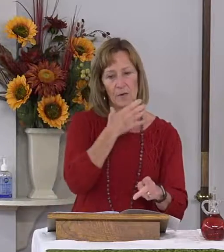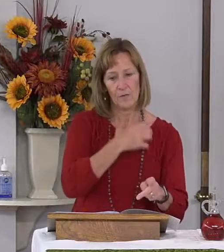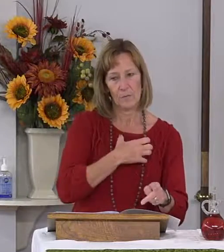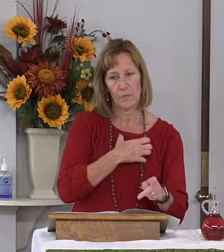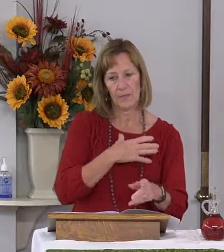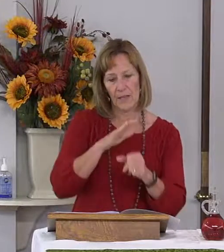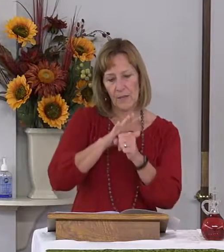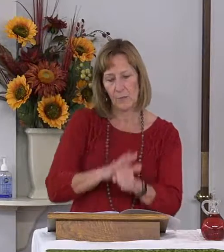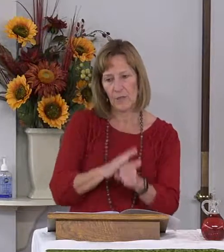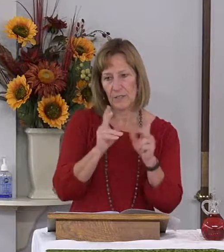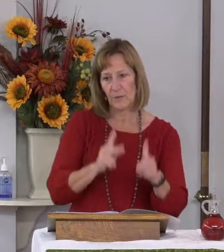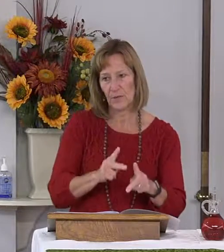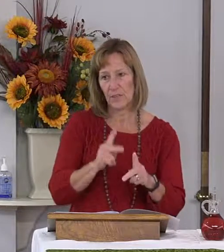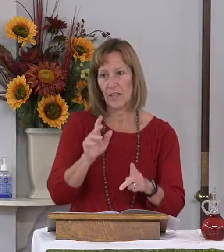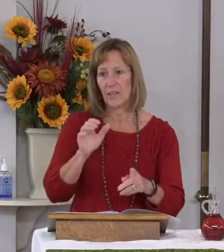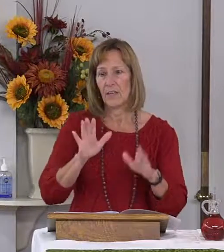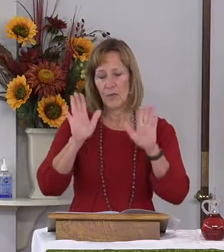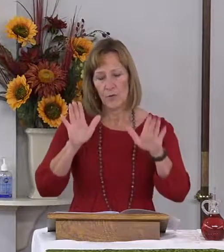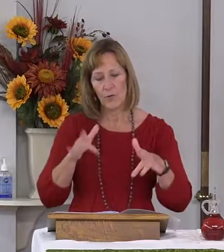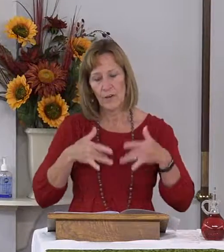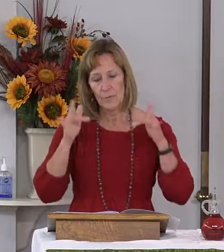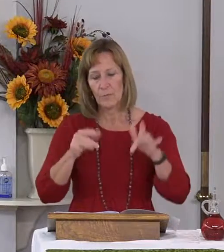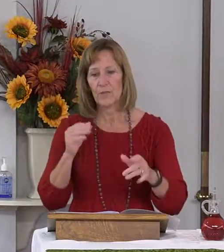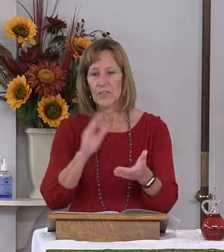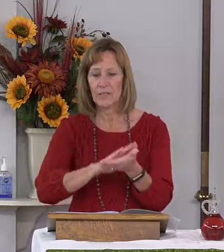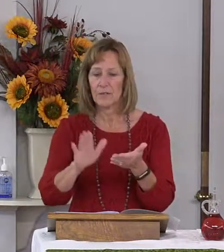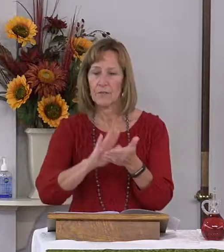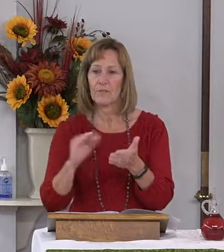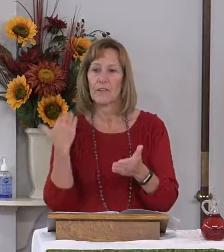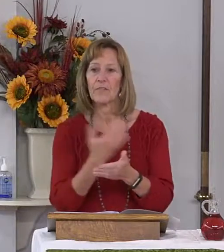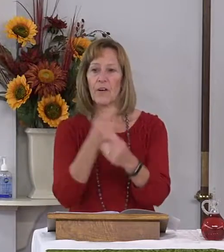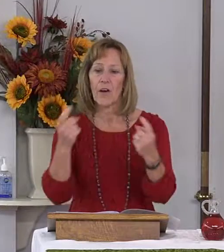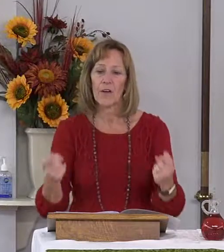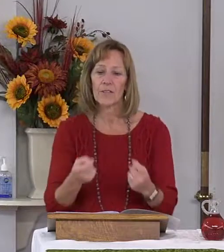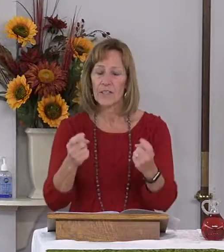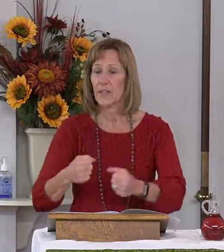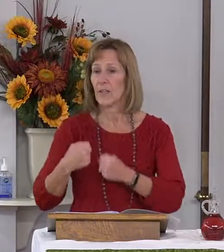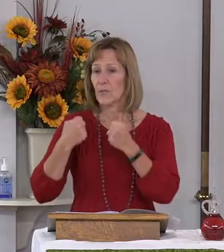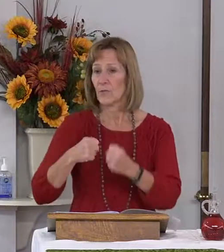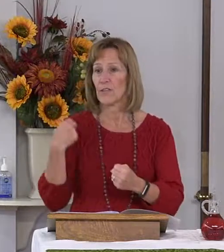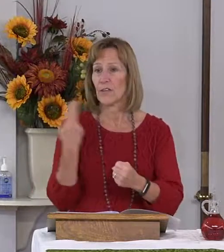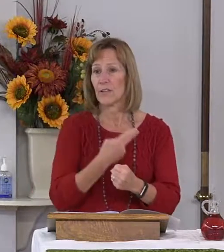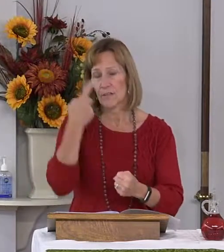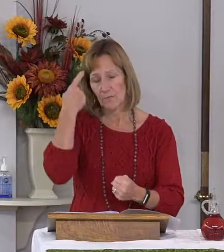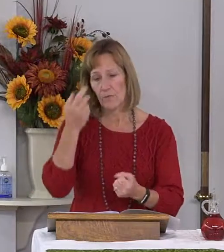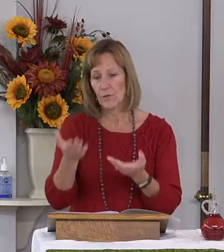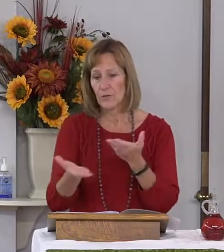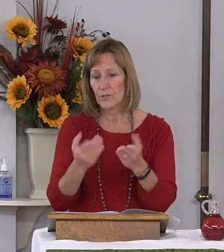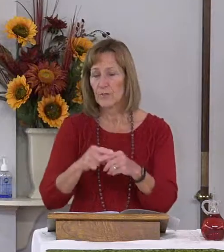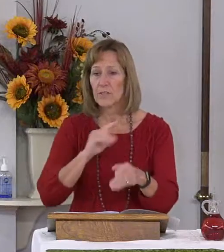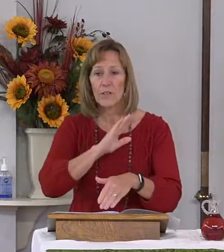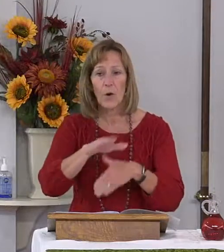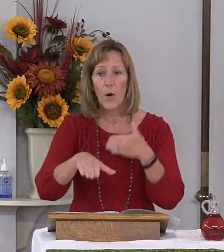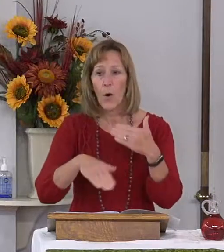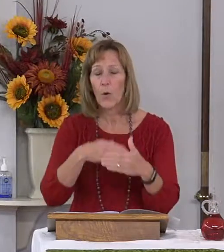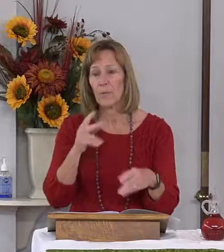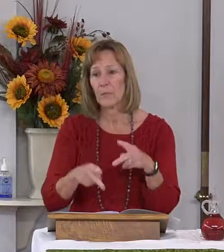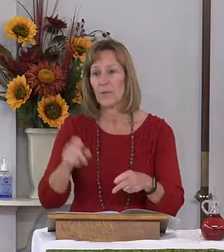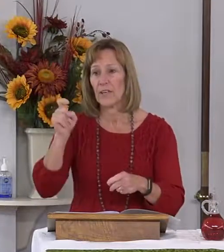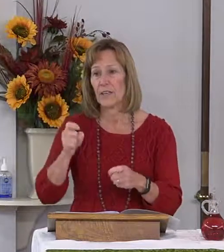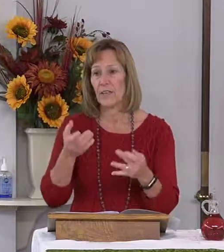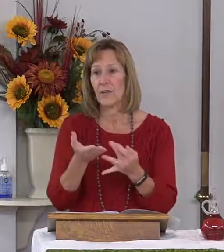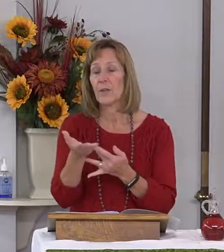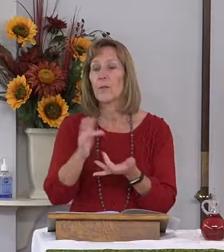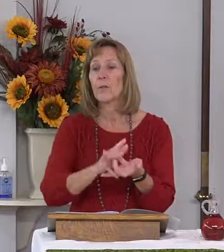oppressed. In your great mercy, forgive our sin and strengthen us for service to all in need.